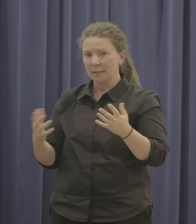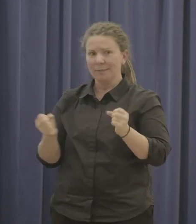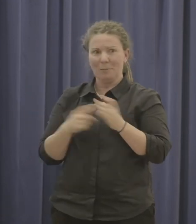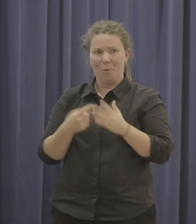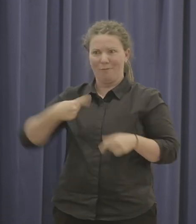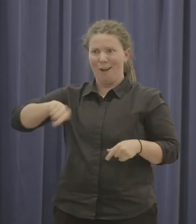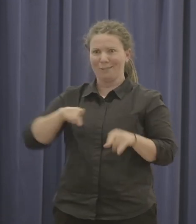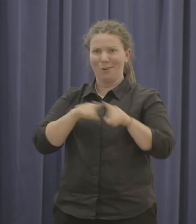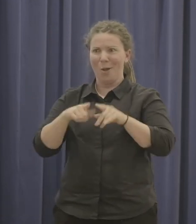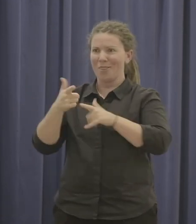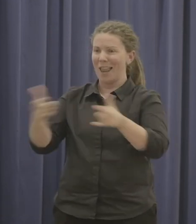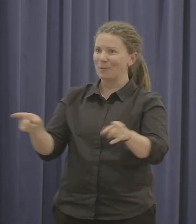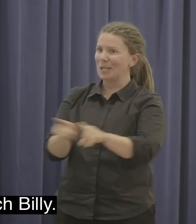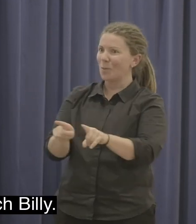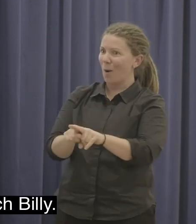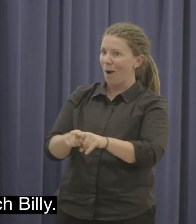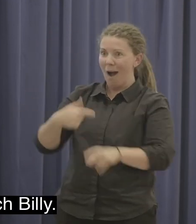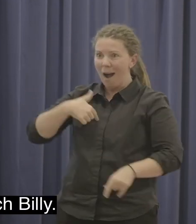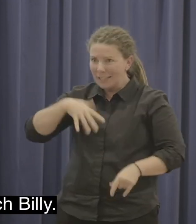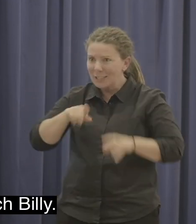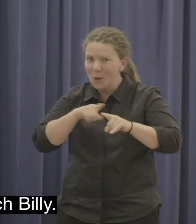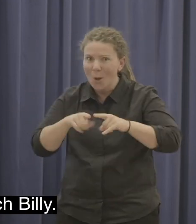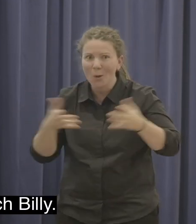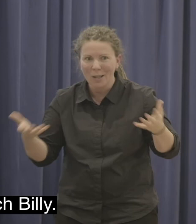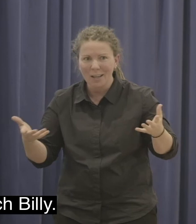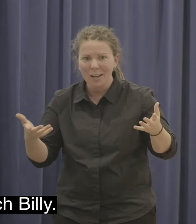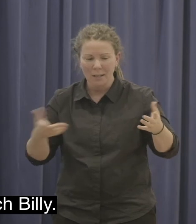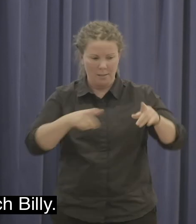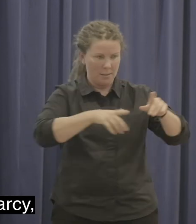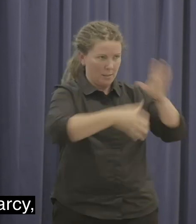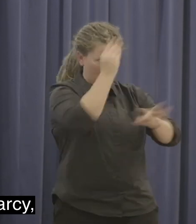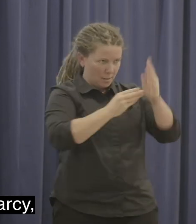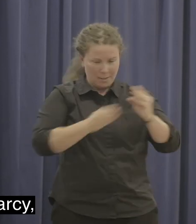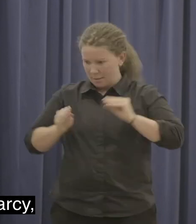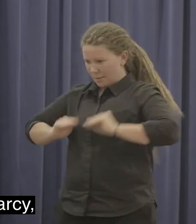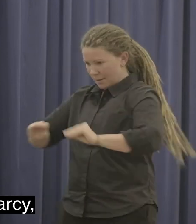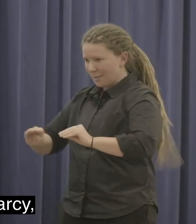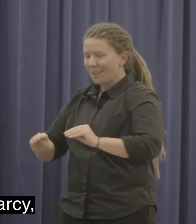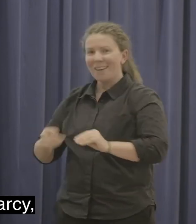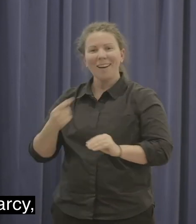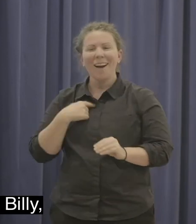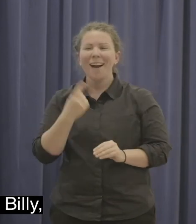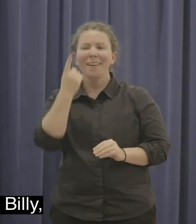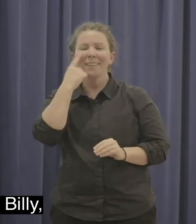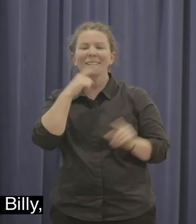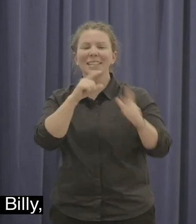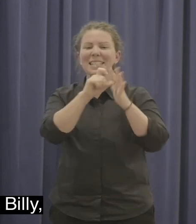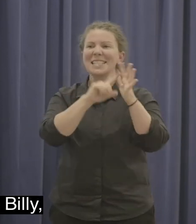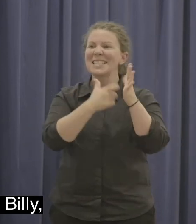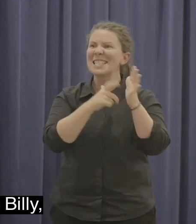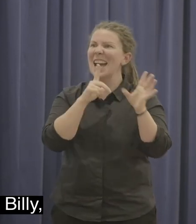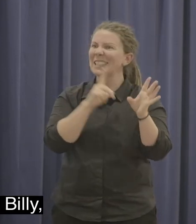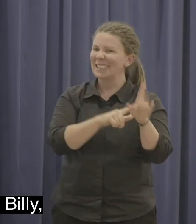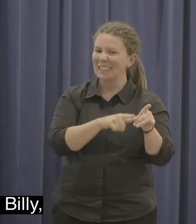the language as well. I needed to learn so I could teach Billy, and I found that her sister Darcy actually started